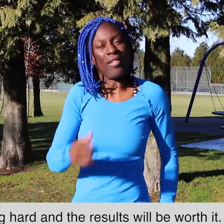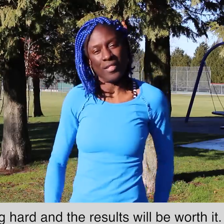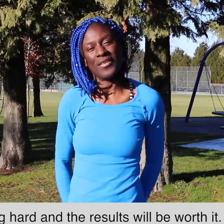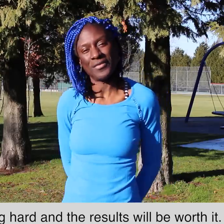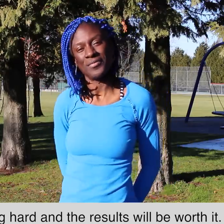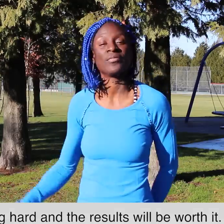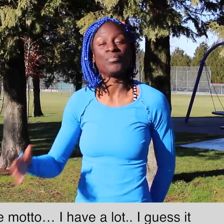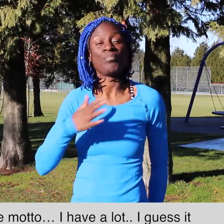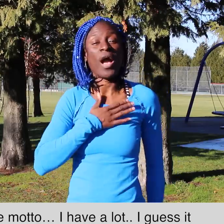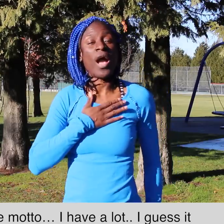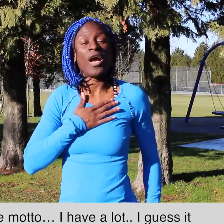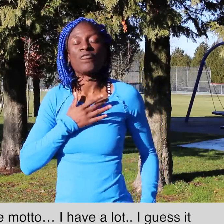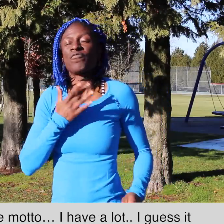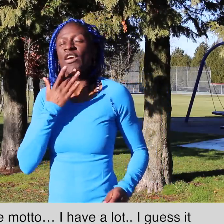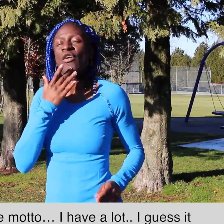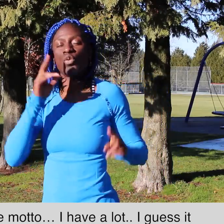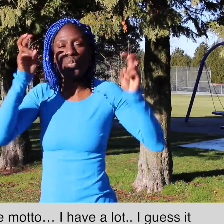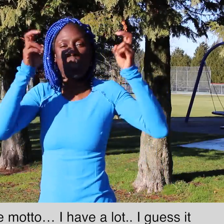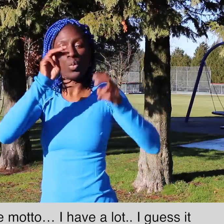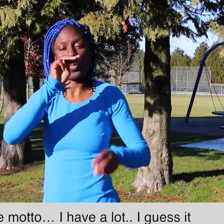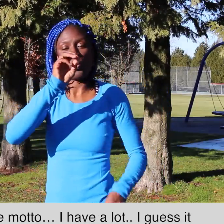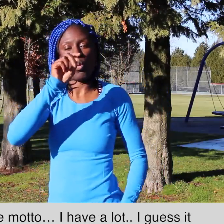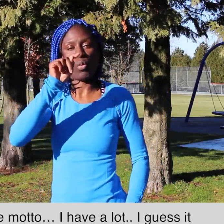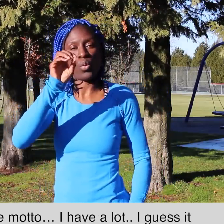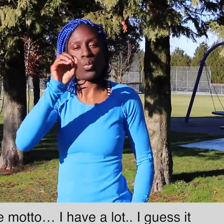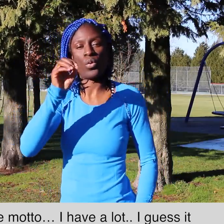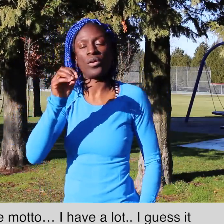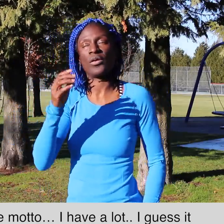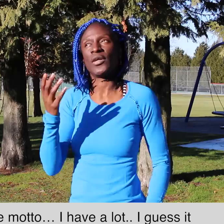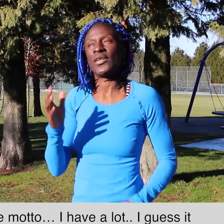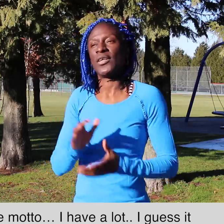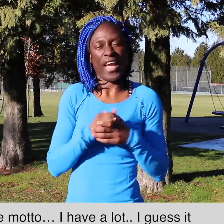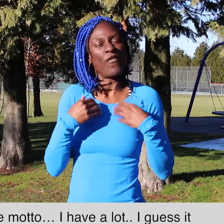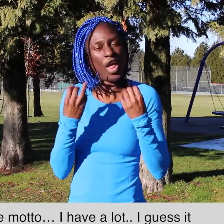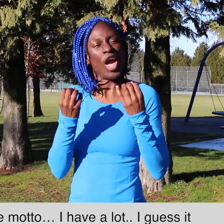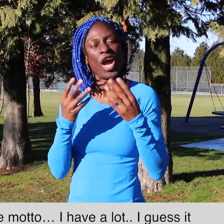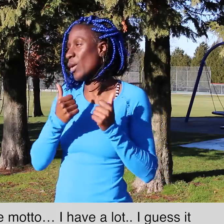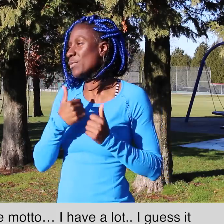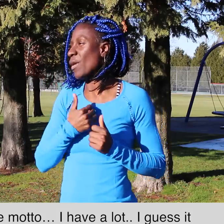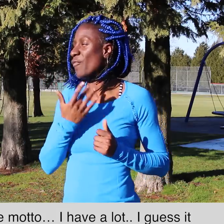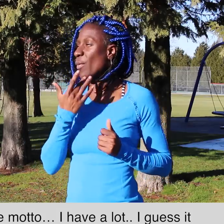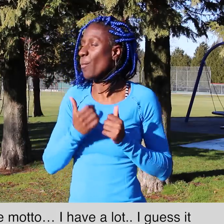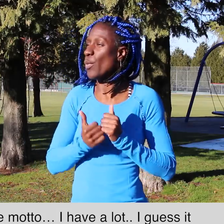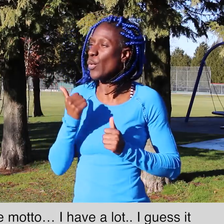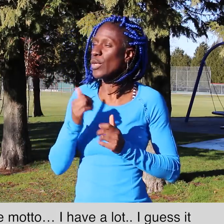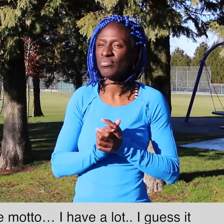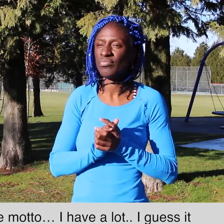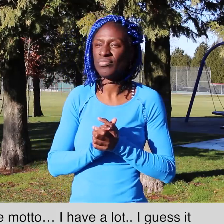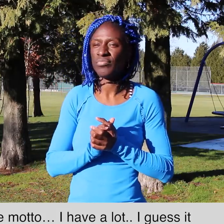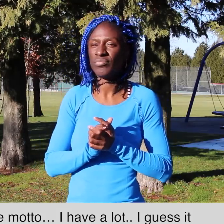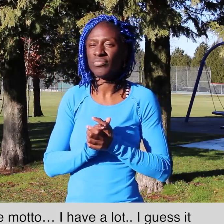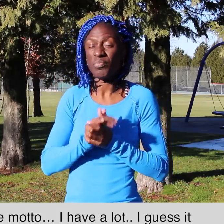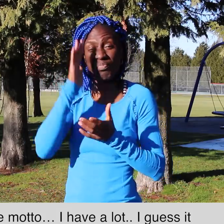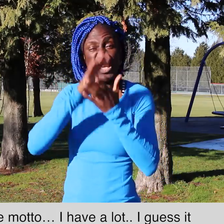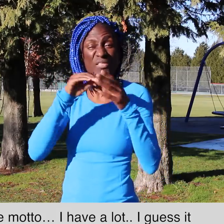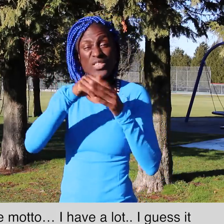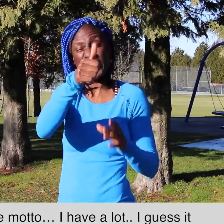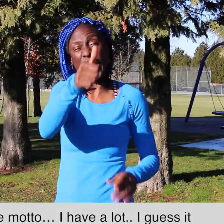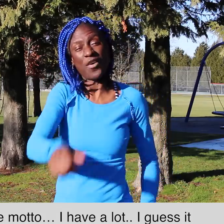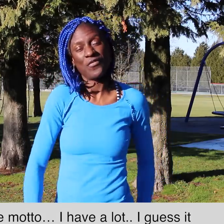feel great. My favorite motto? I have a lot, but I guess